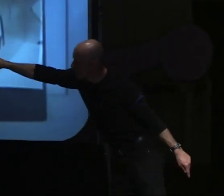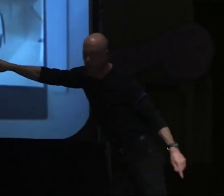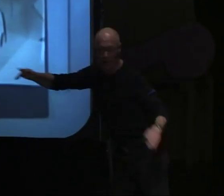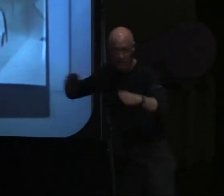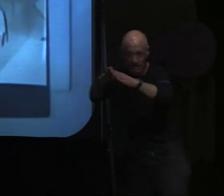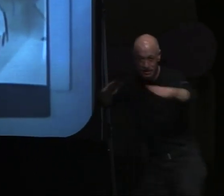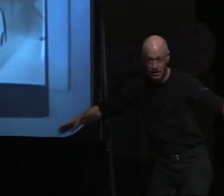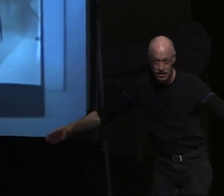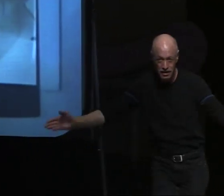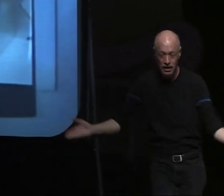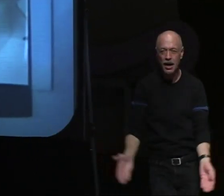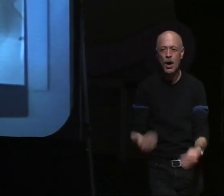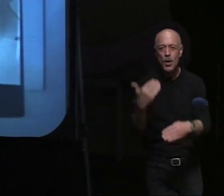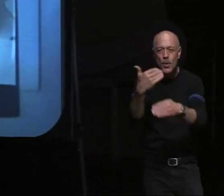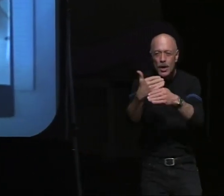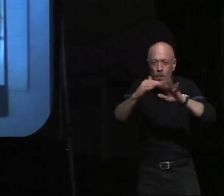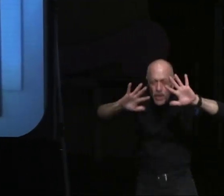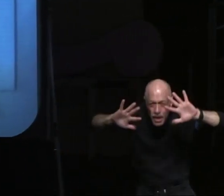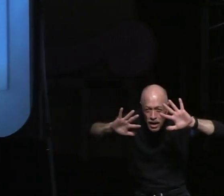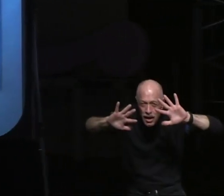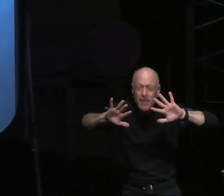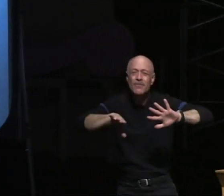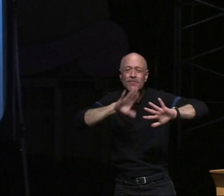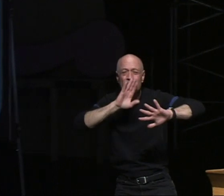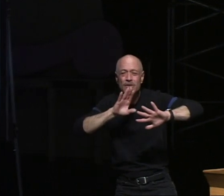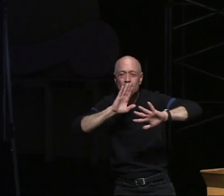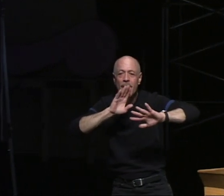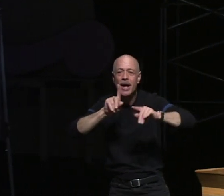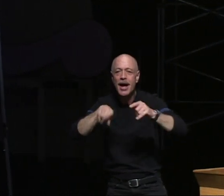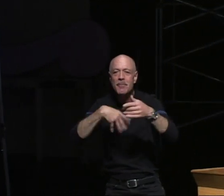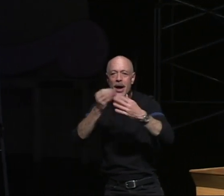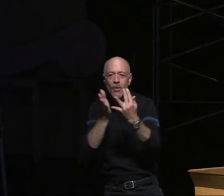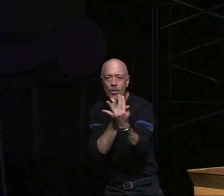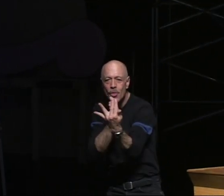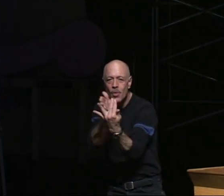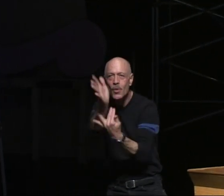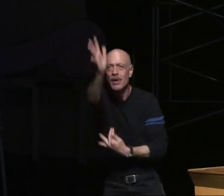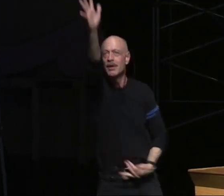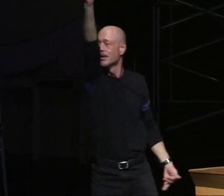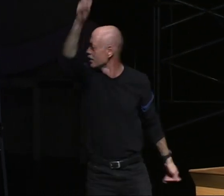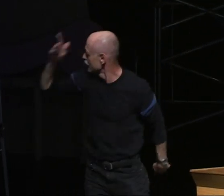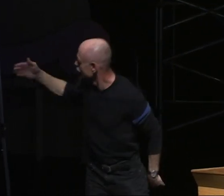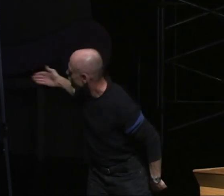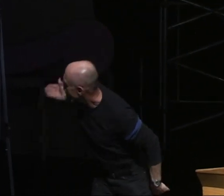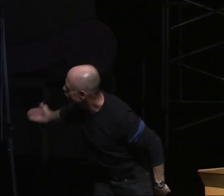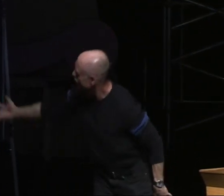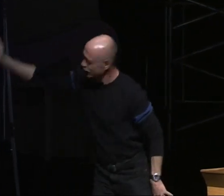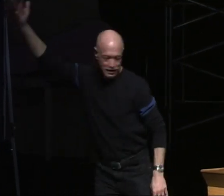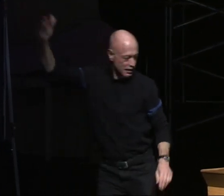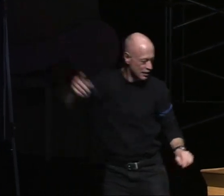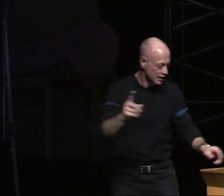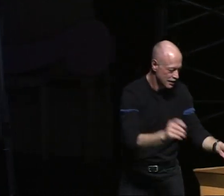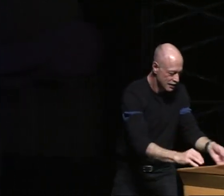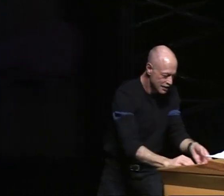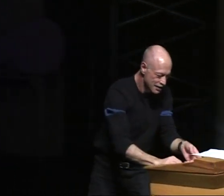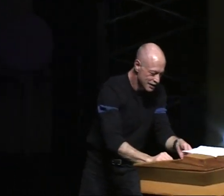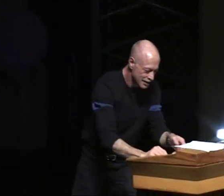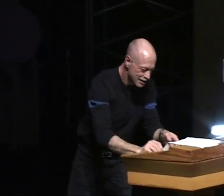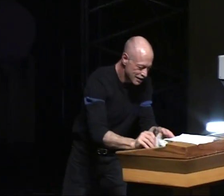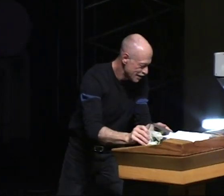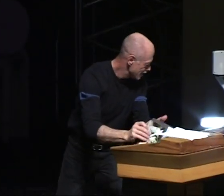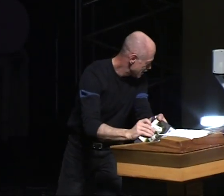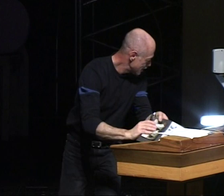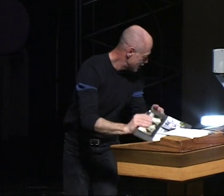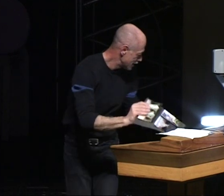Now this picture on the right-hand side is like a window with the hands blocking. People are trying to see through